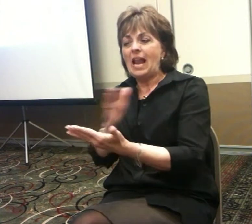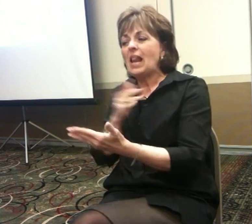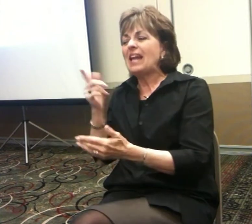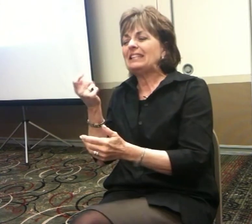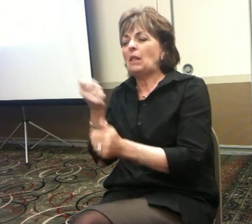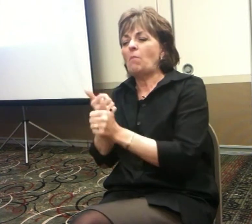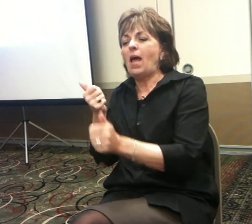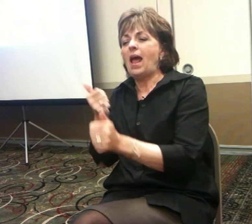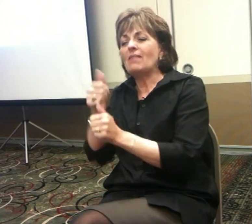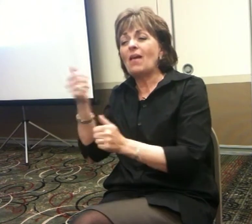do that?